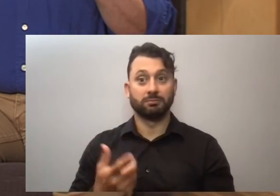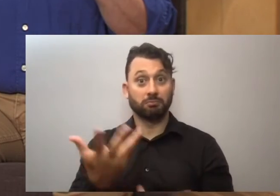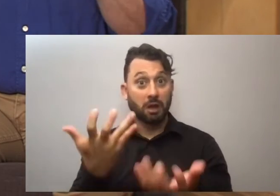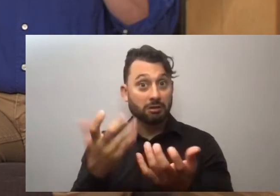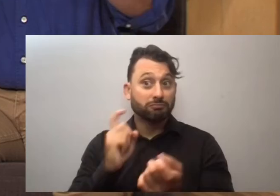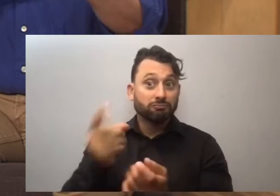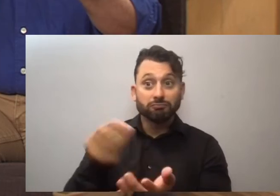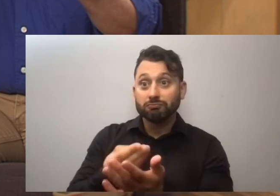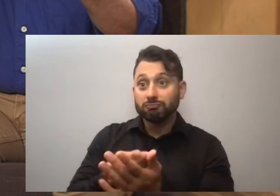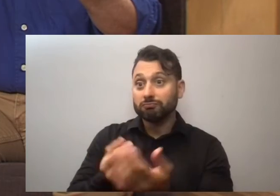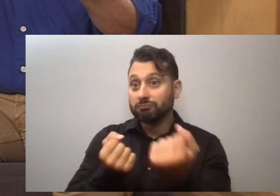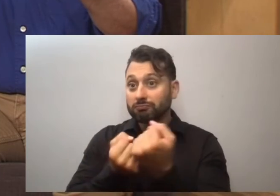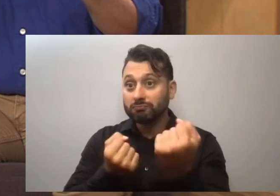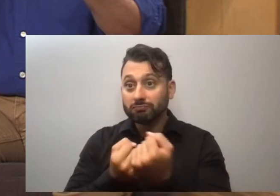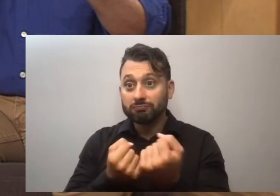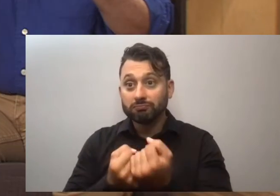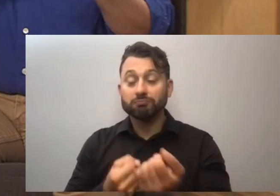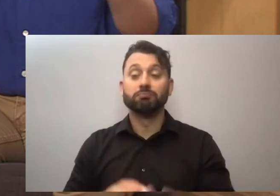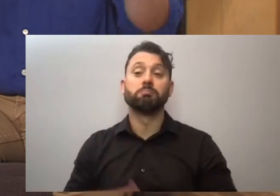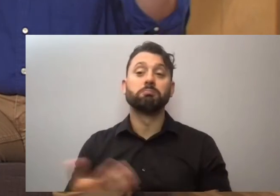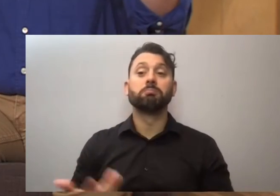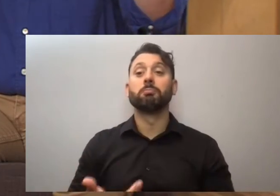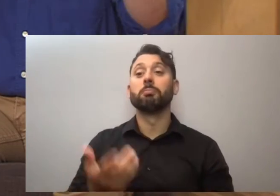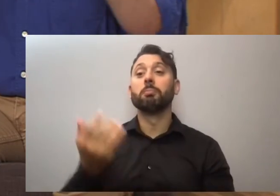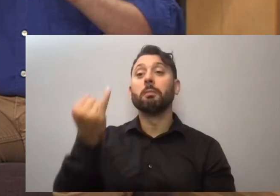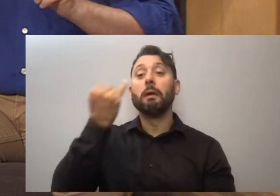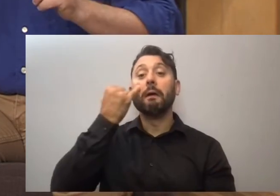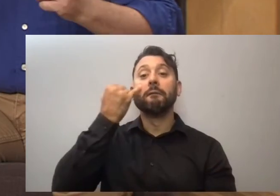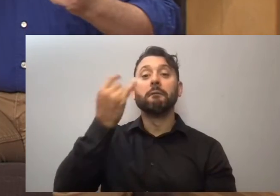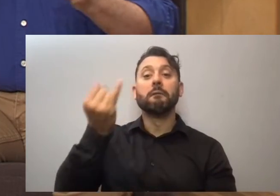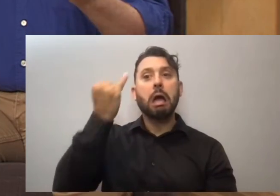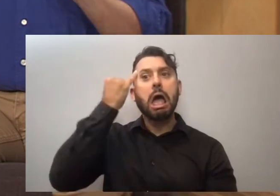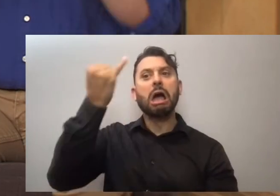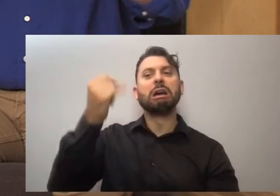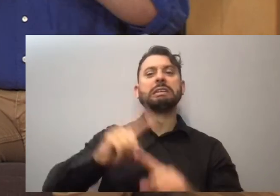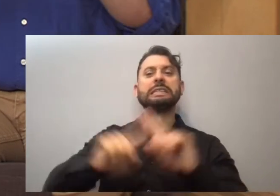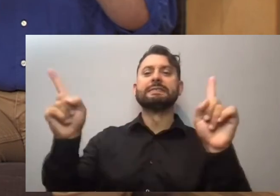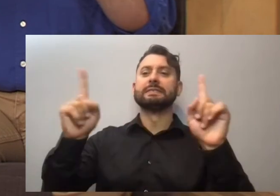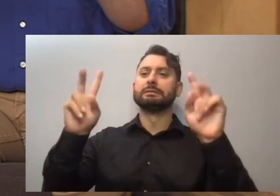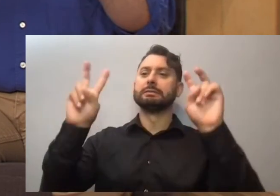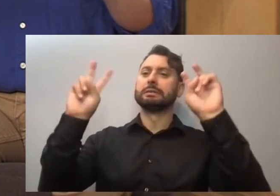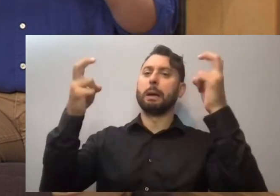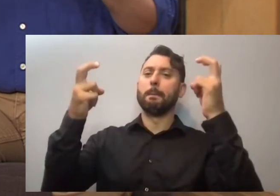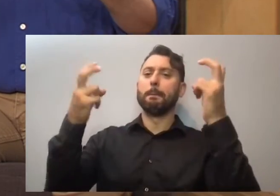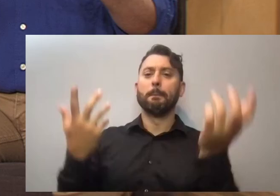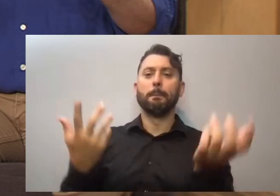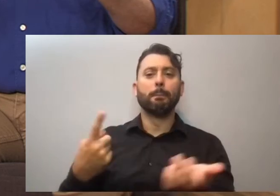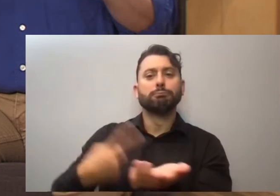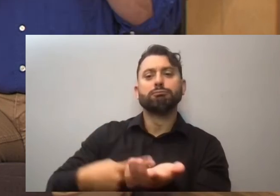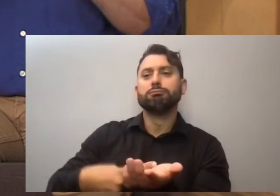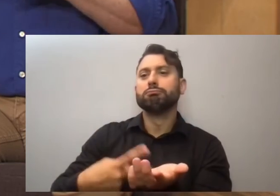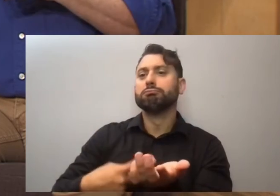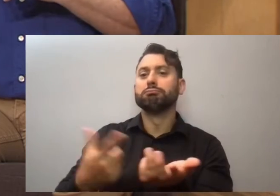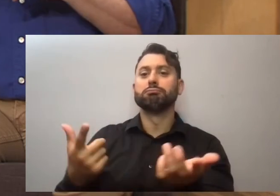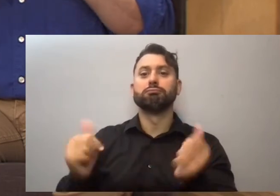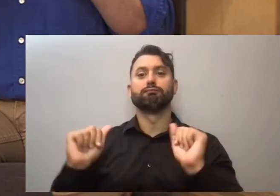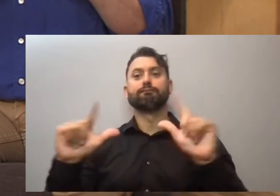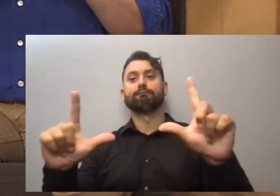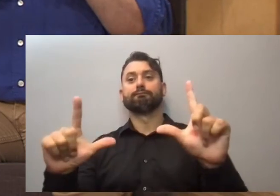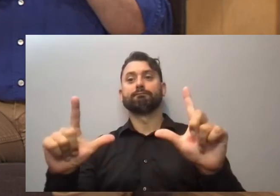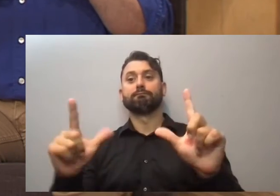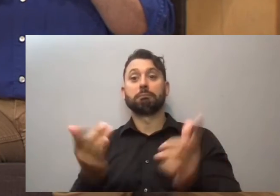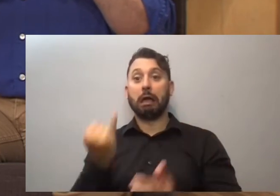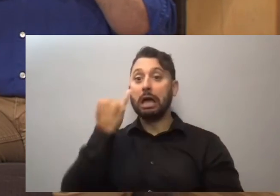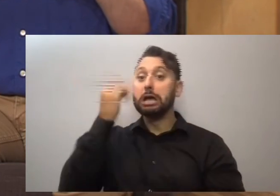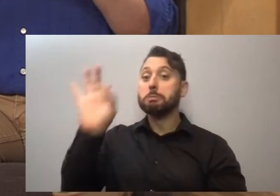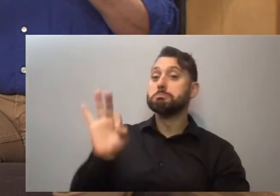deafhhs.org/donate. If you have any suggestions for future topics or any questions, health